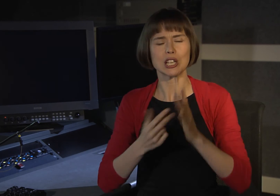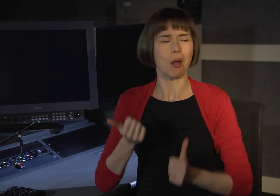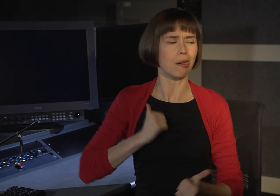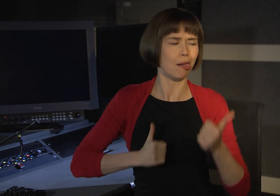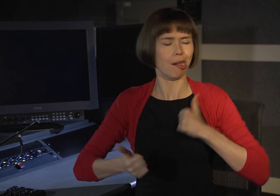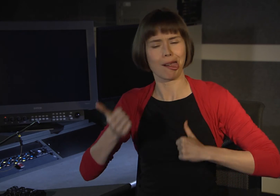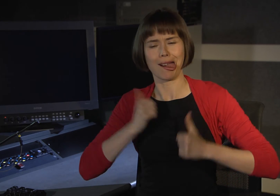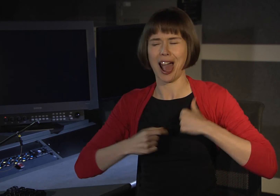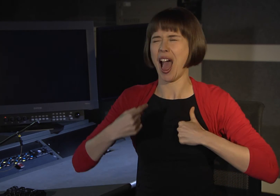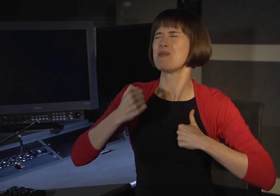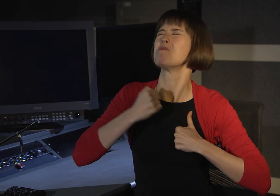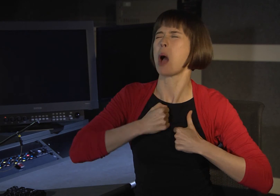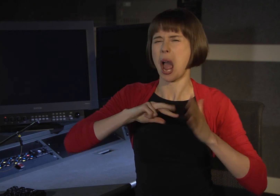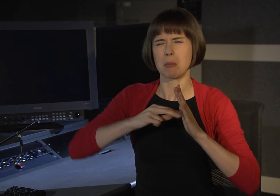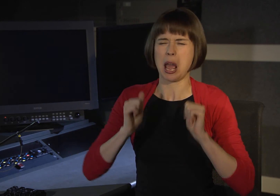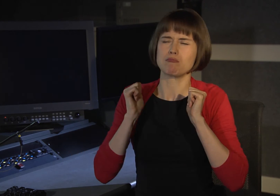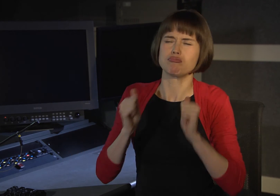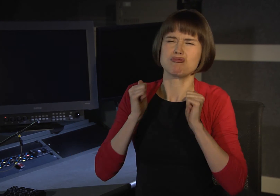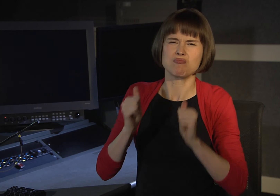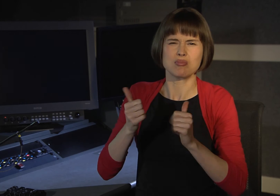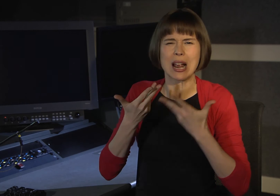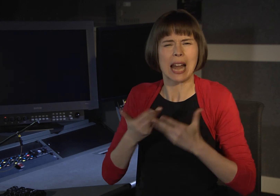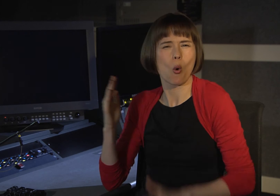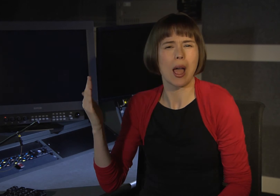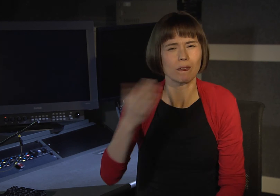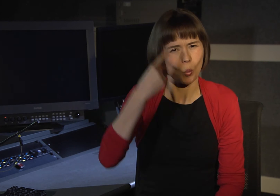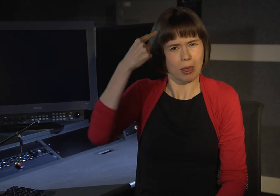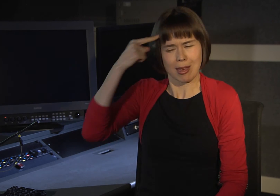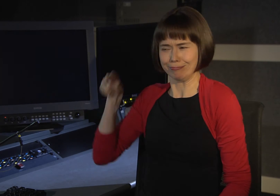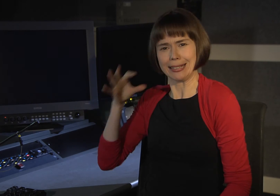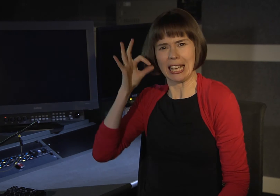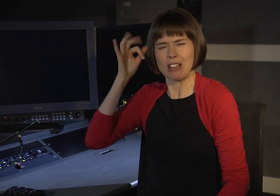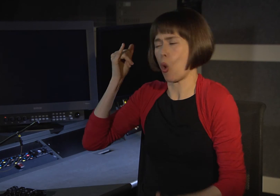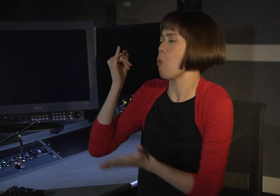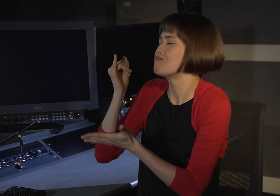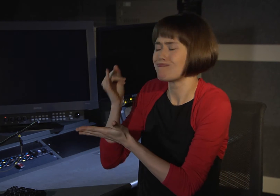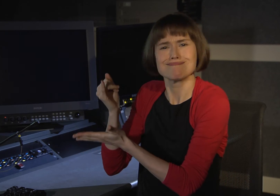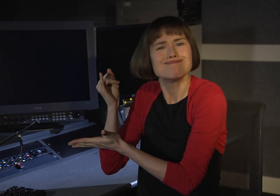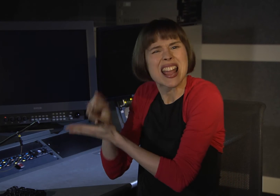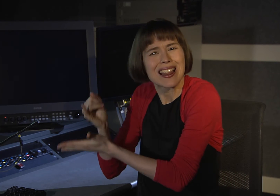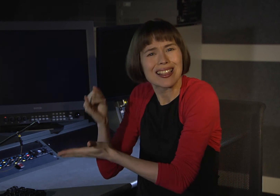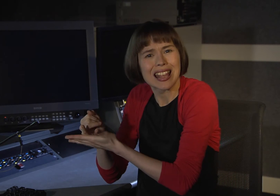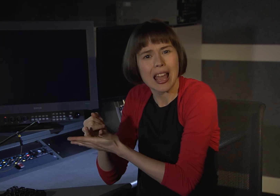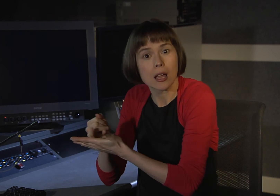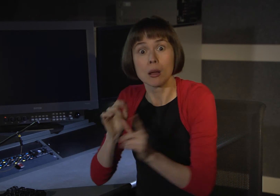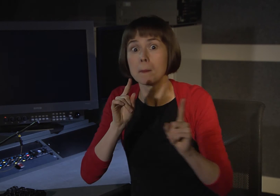and Conrad are walking along, and Borachio is bragging about his involvement in the plan